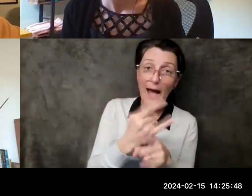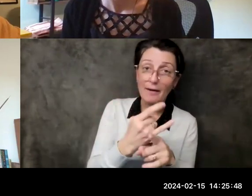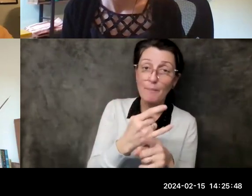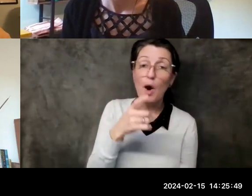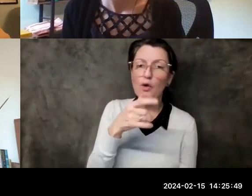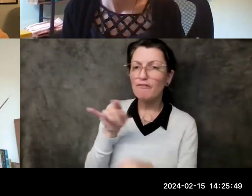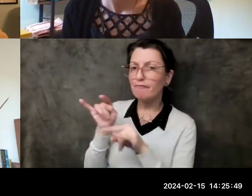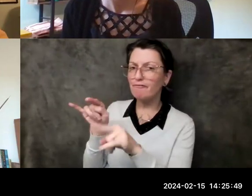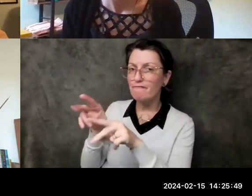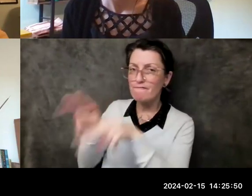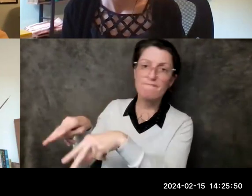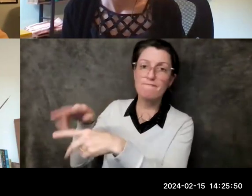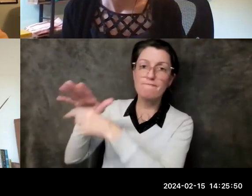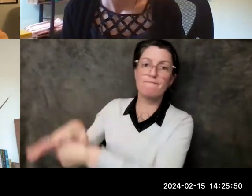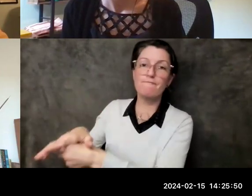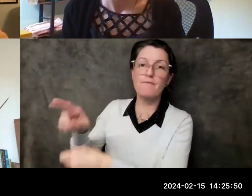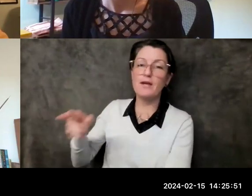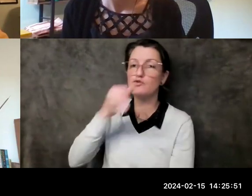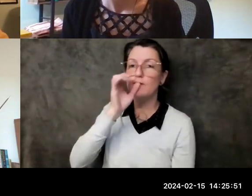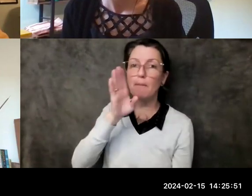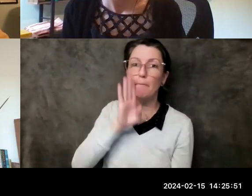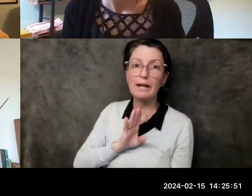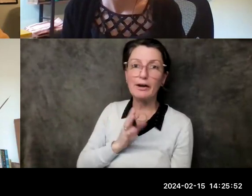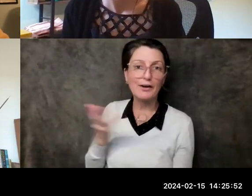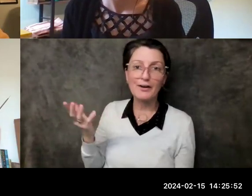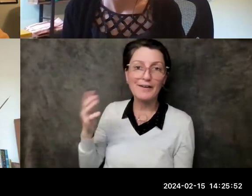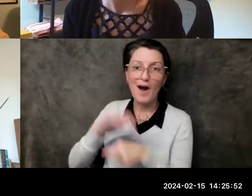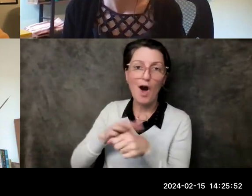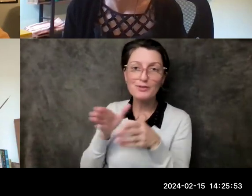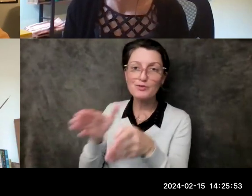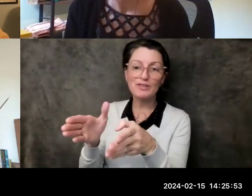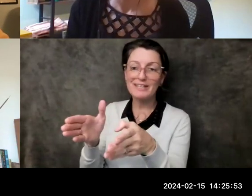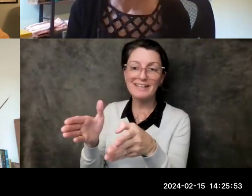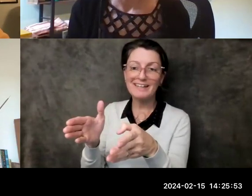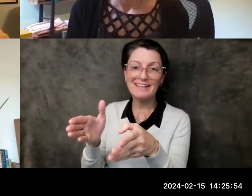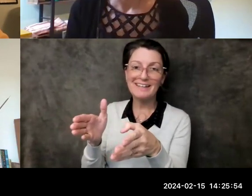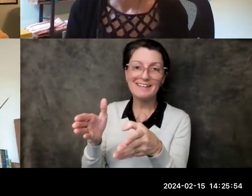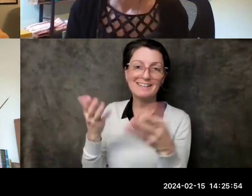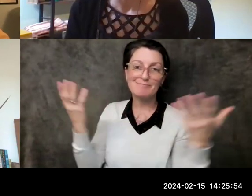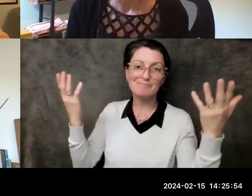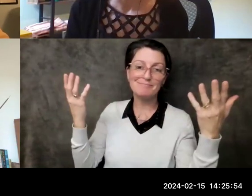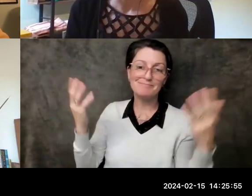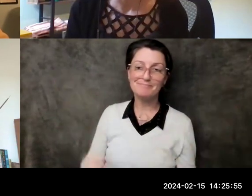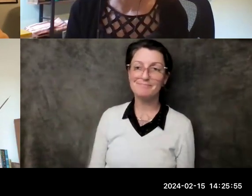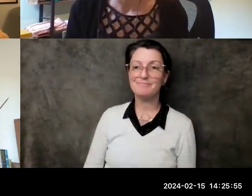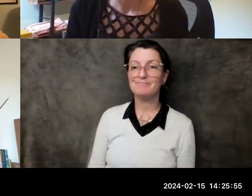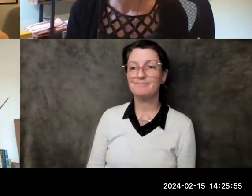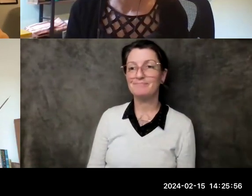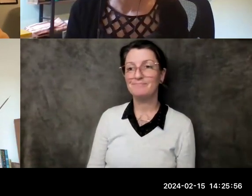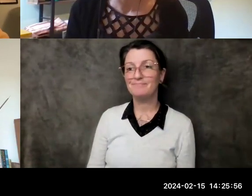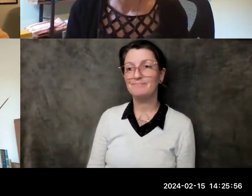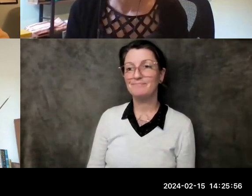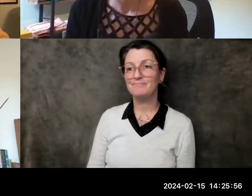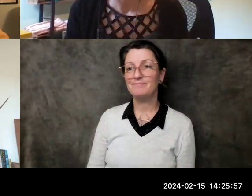for drinking a beer on the street in a public space, right? So it all, you know, it all wound up.